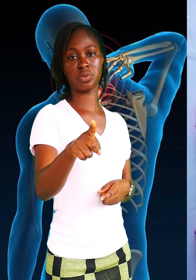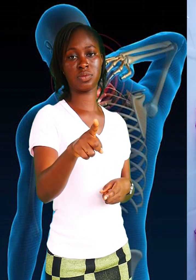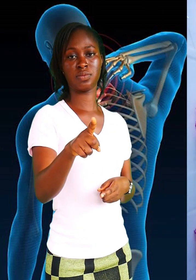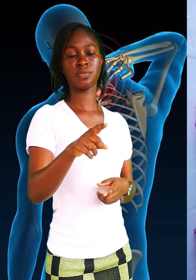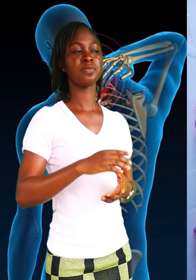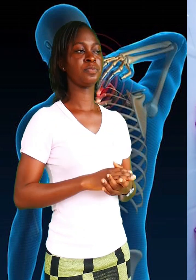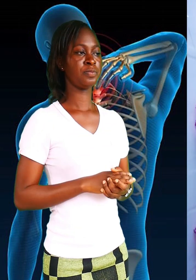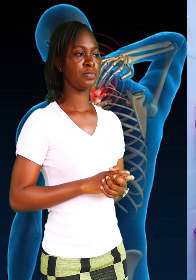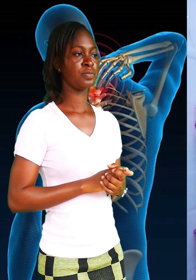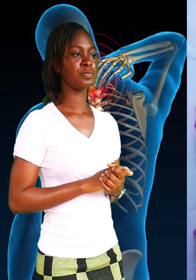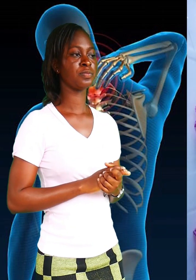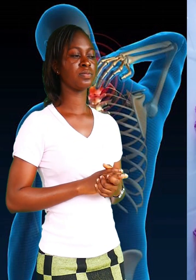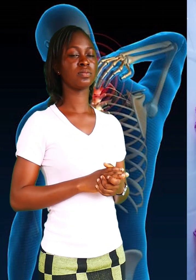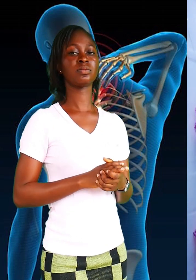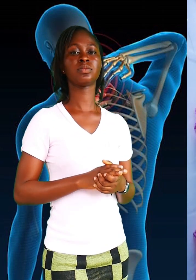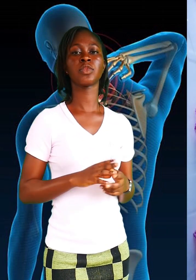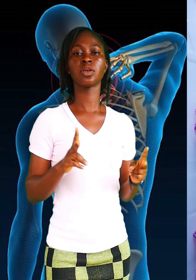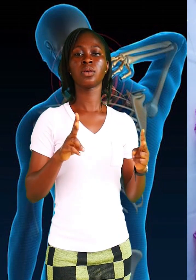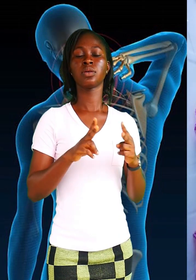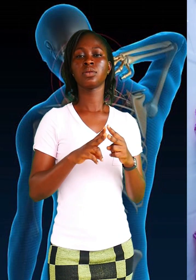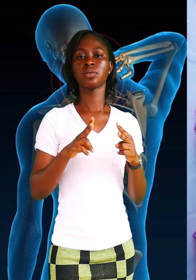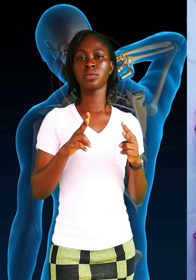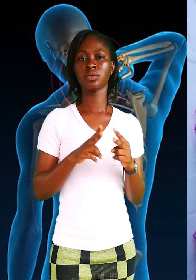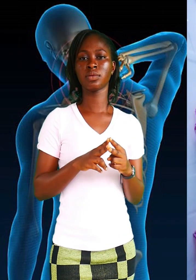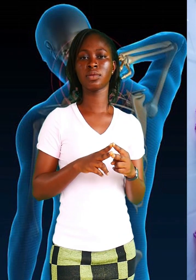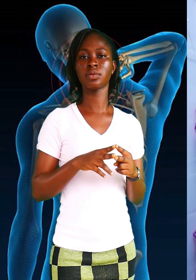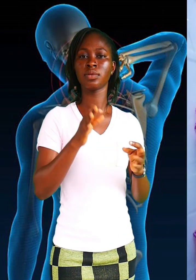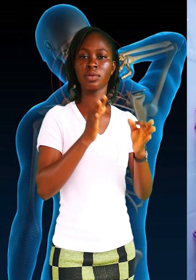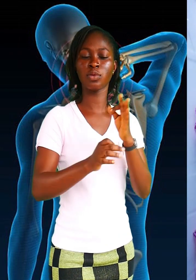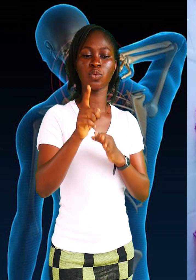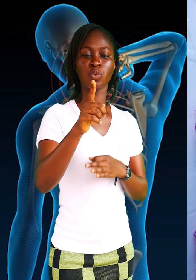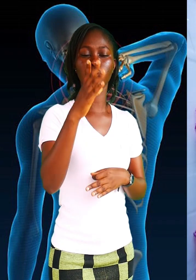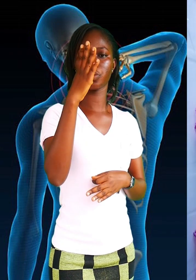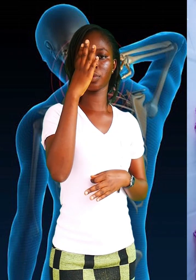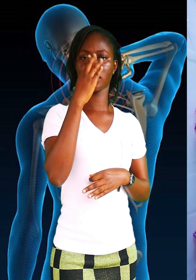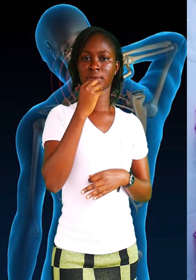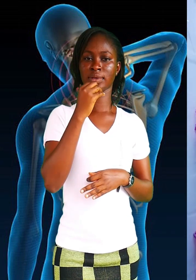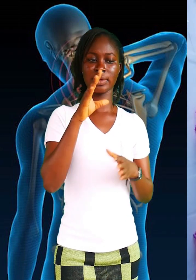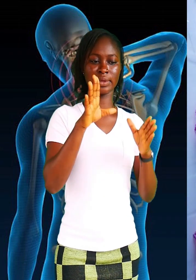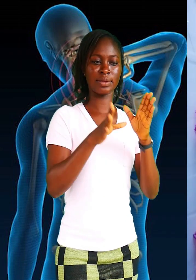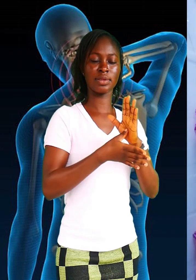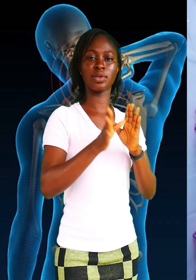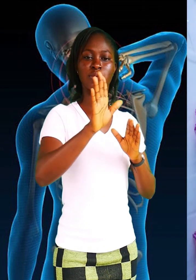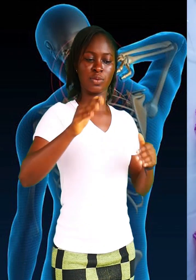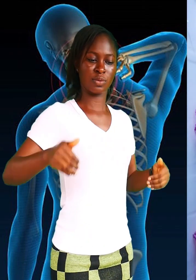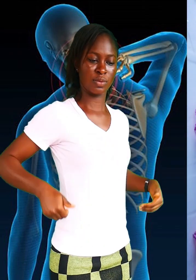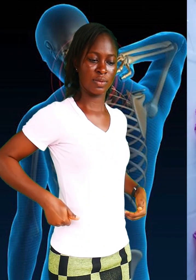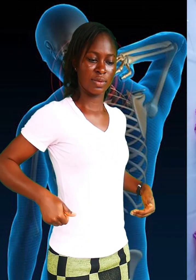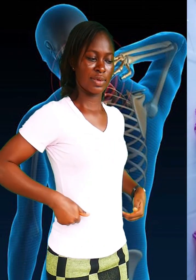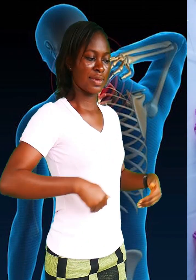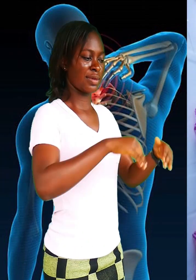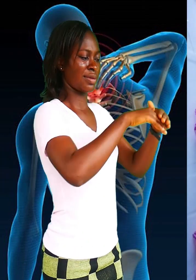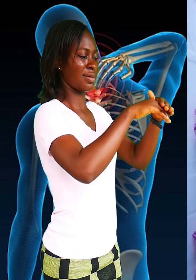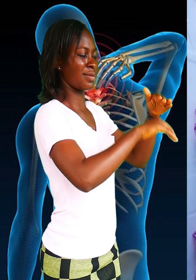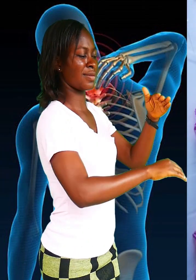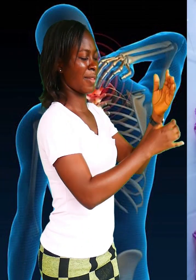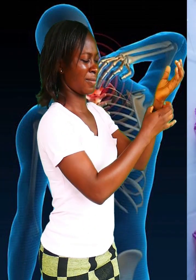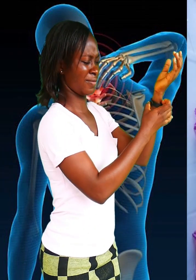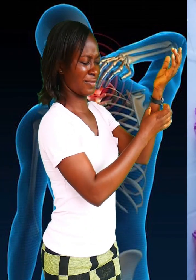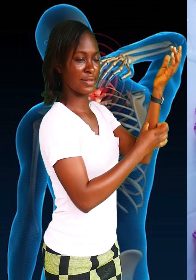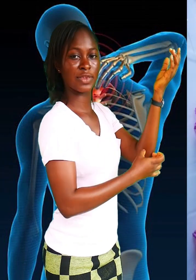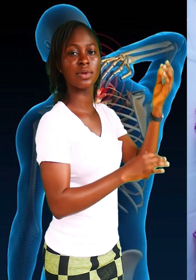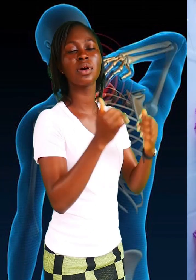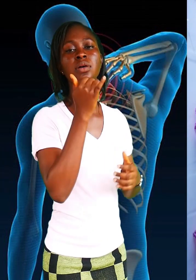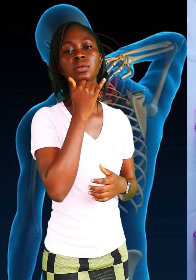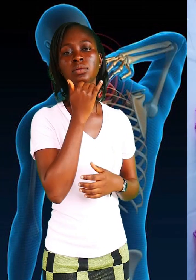wo to wo hona wo sere e wo enti wo no se de bia o da na osore na hona ka komu a eno so e mo a enti matresa te